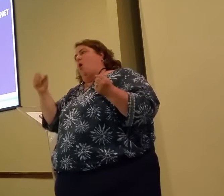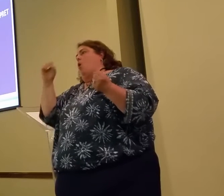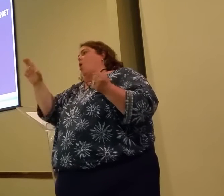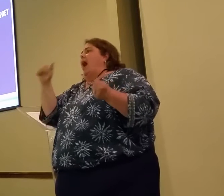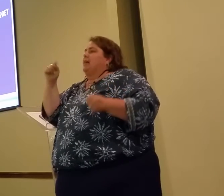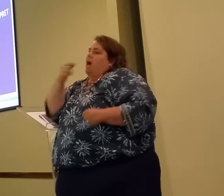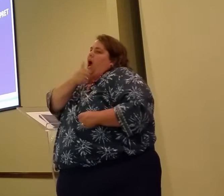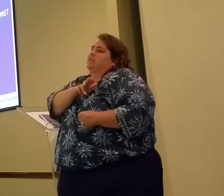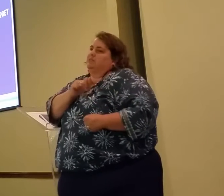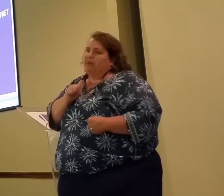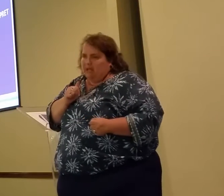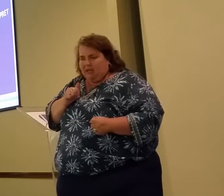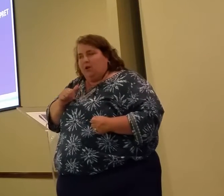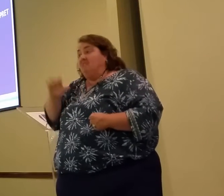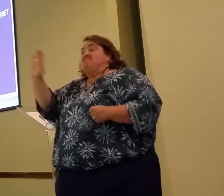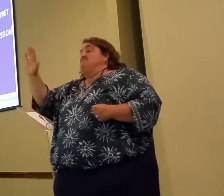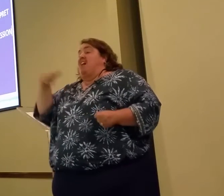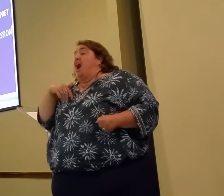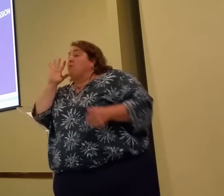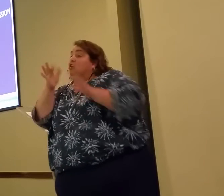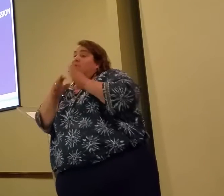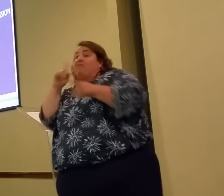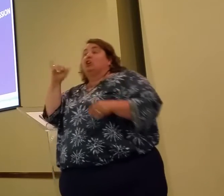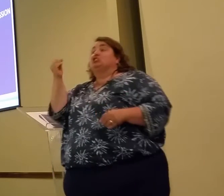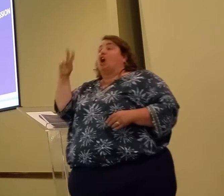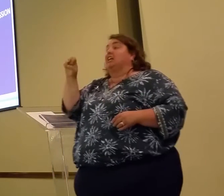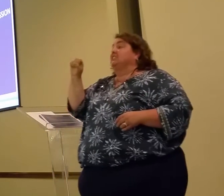health session or at the hospital.